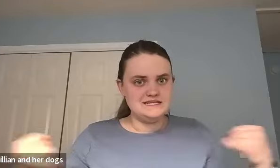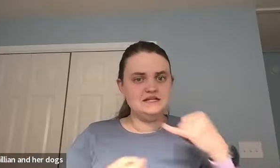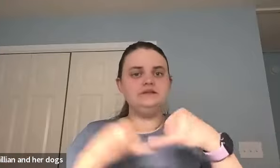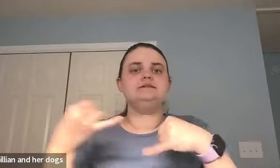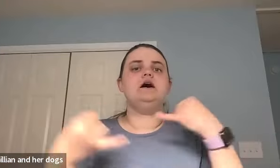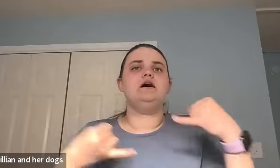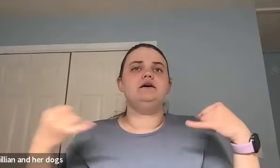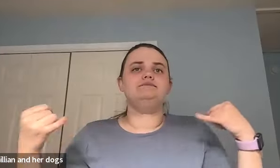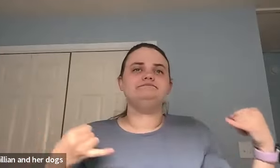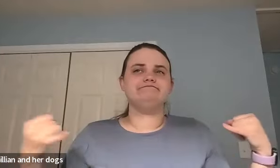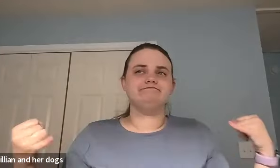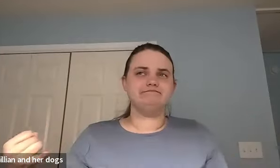pasta.